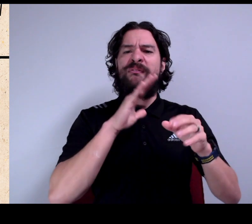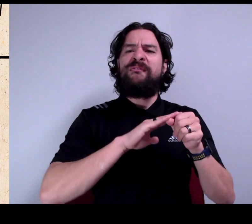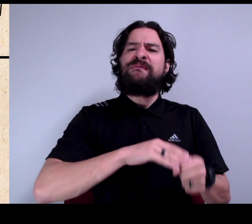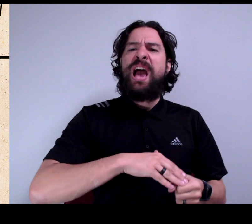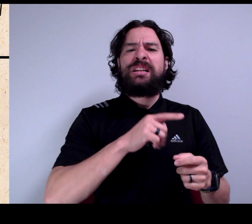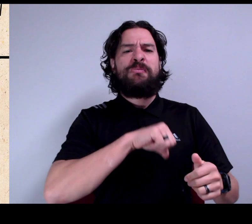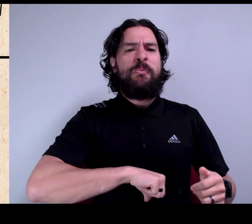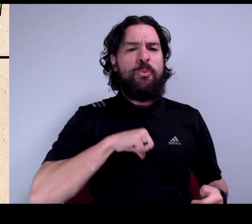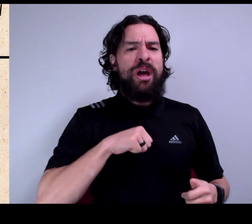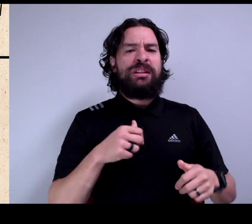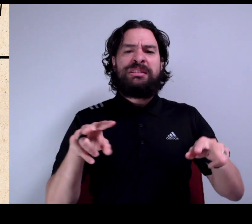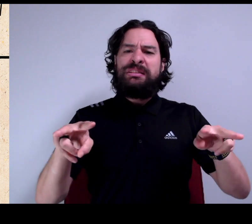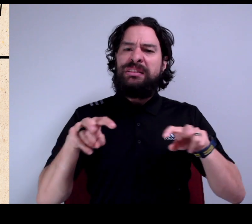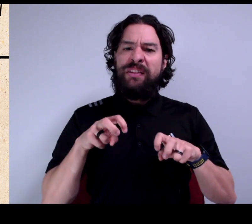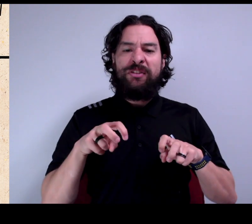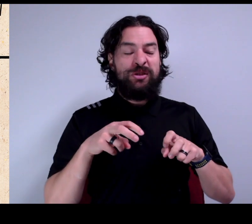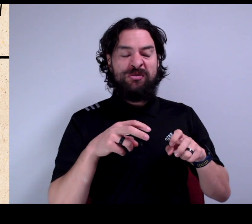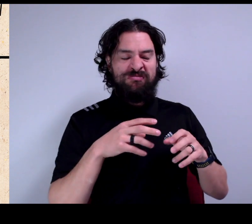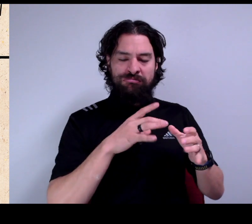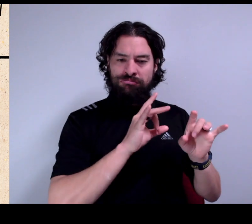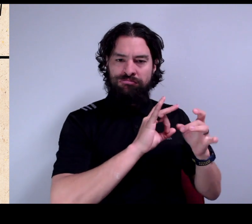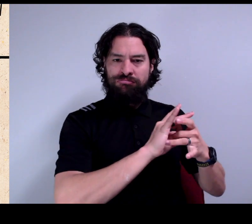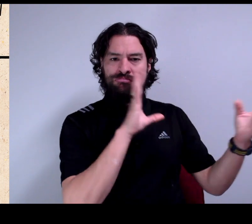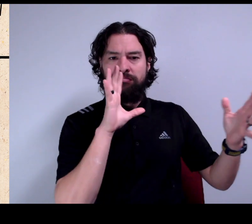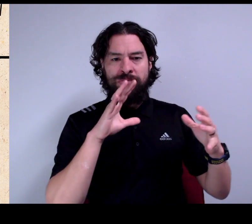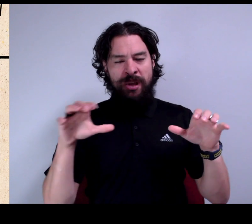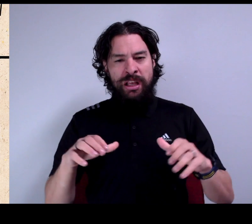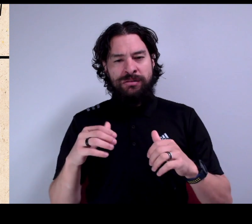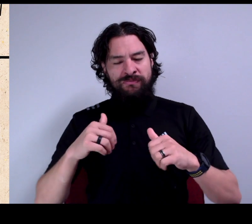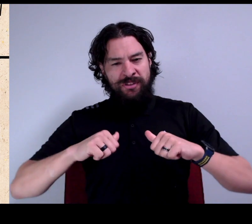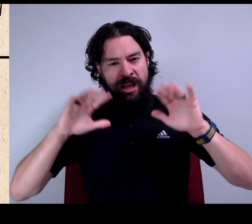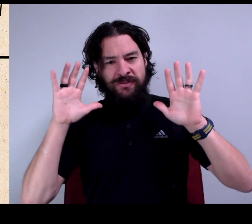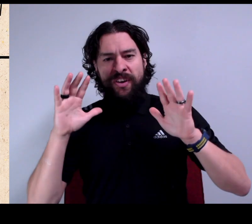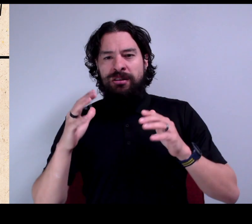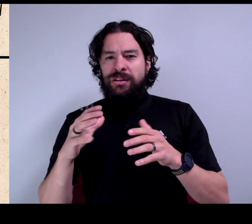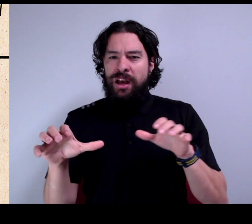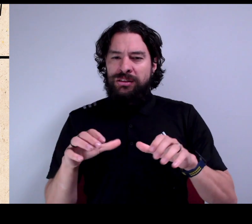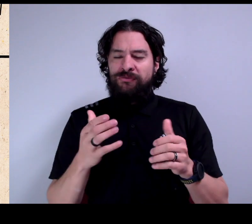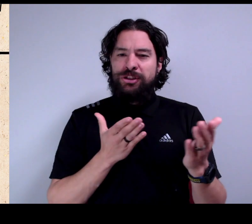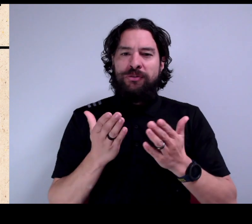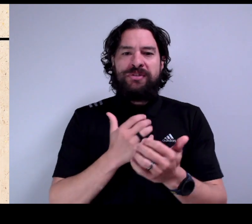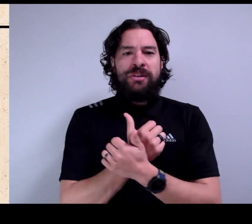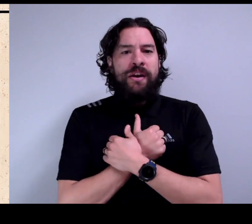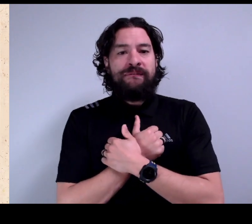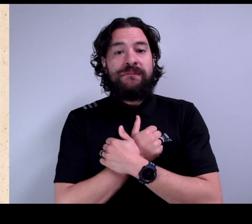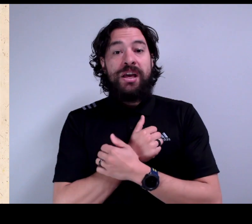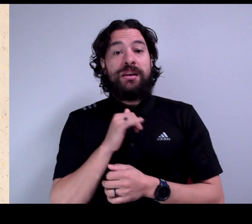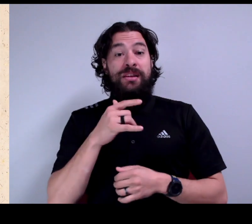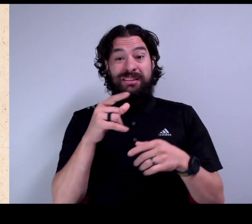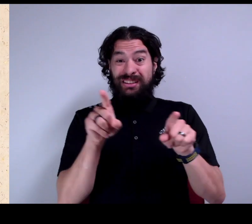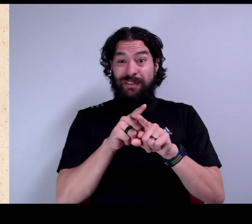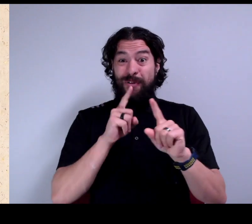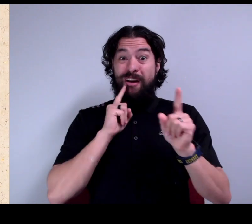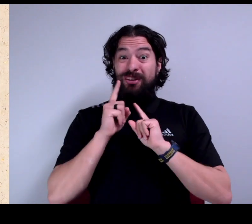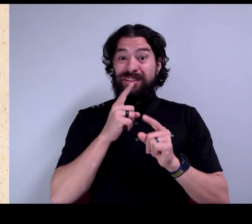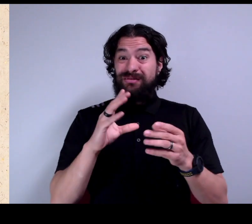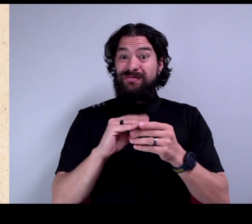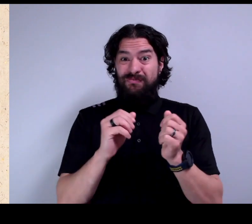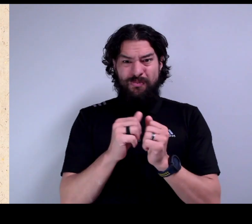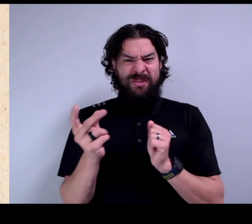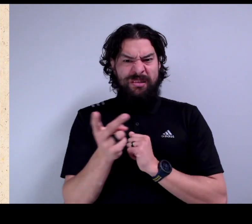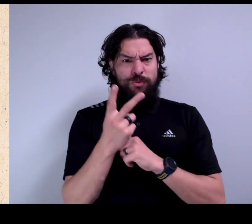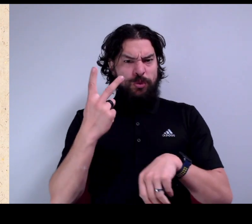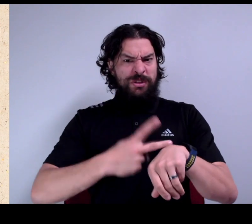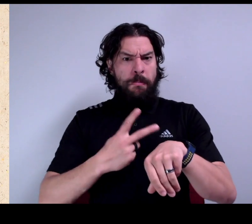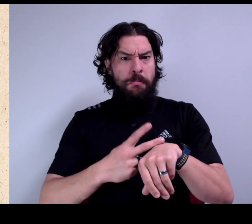rejecting violence and pride and selfishness and giving one's life out for others in acts of service and love. He has the same conversation with